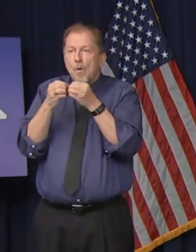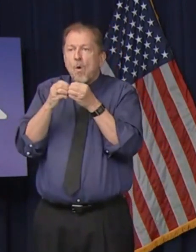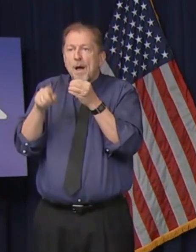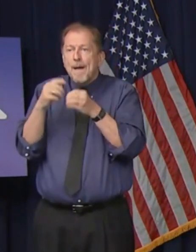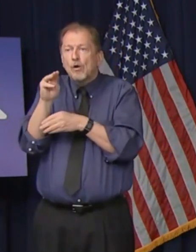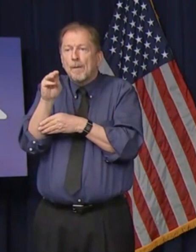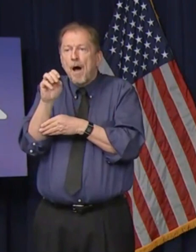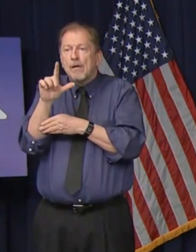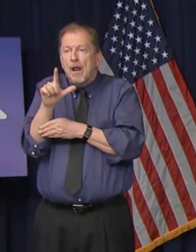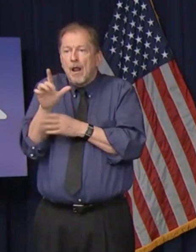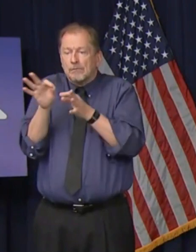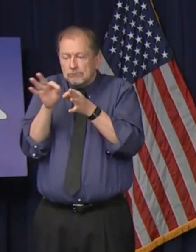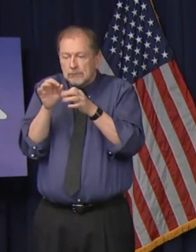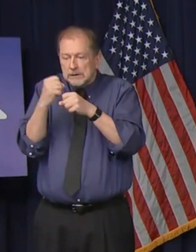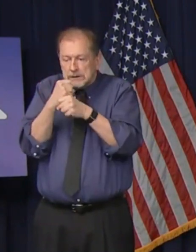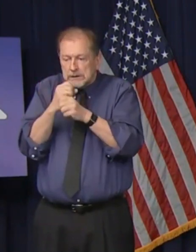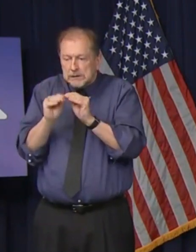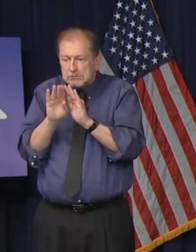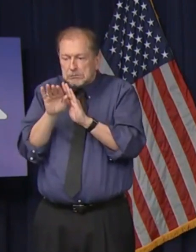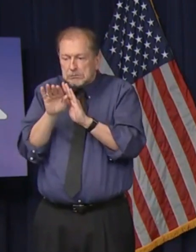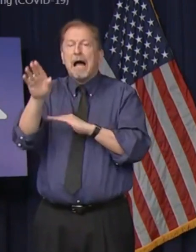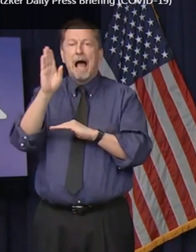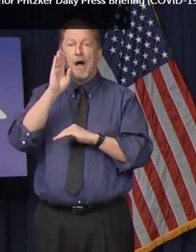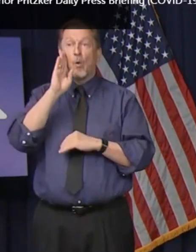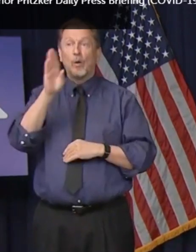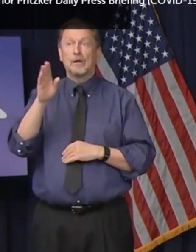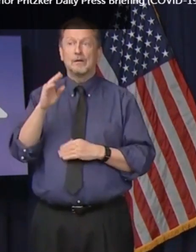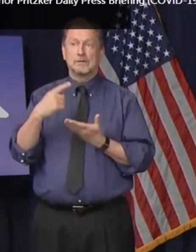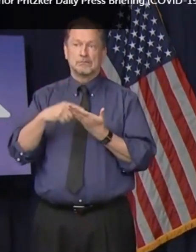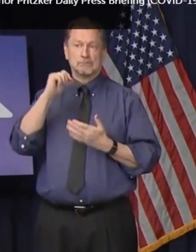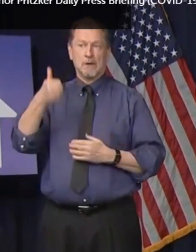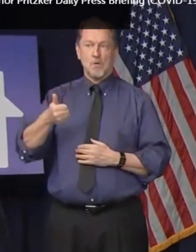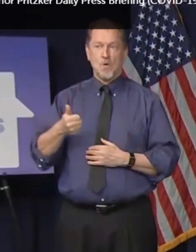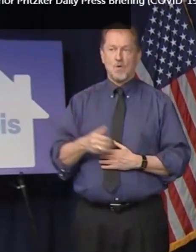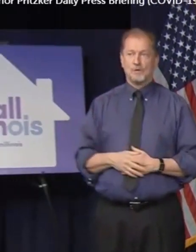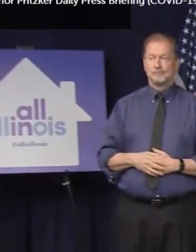understanding of how we look at things. Thank you, everyone. Thank you.